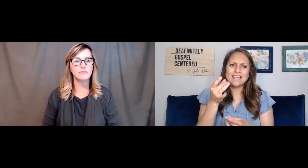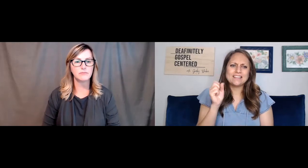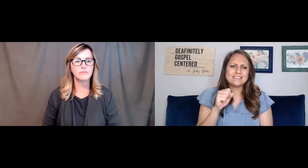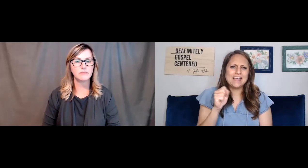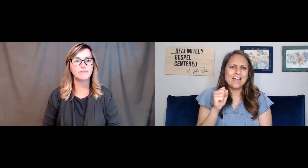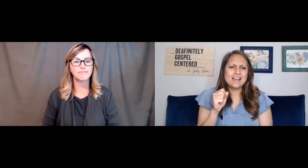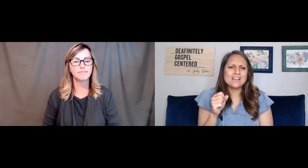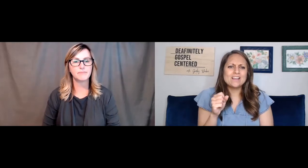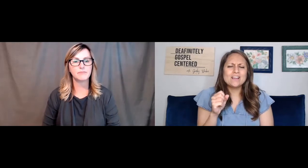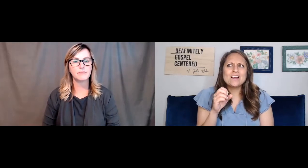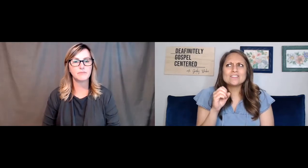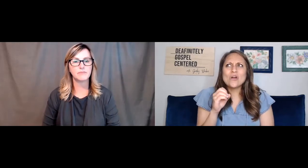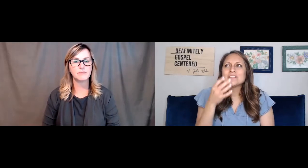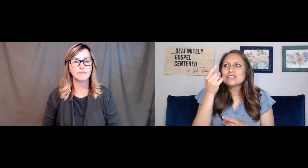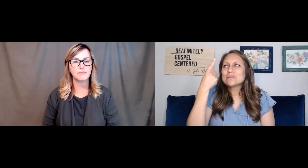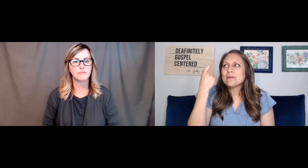interesting. So,